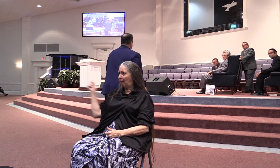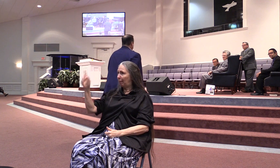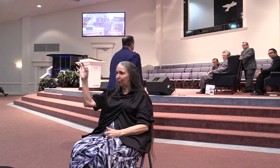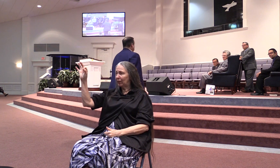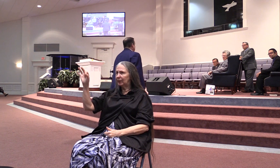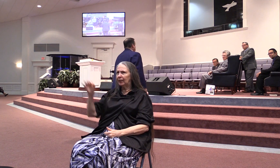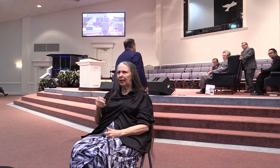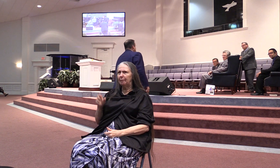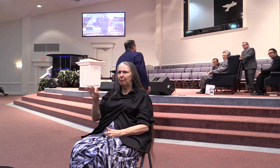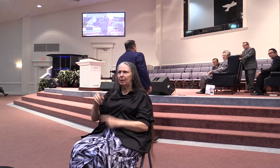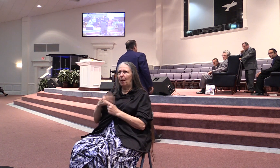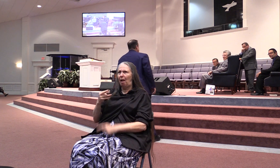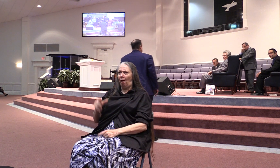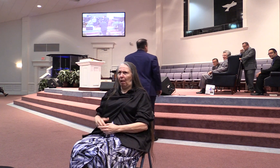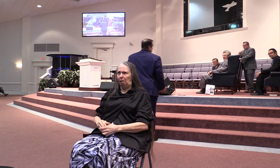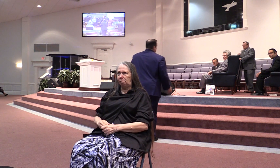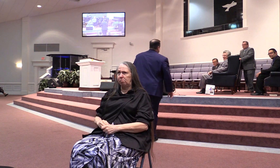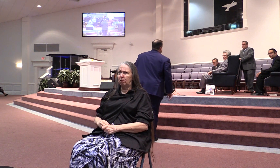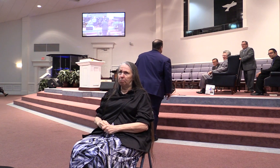going to preach on hell.